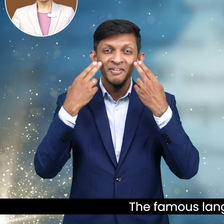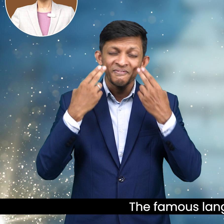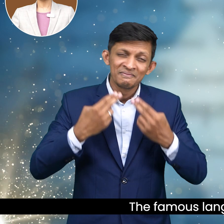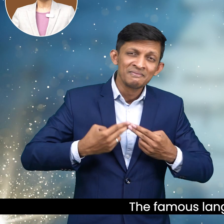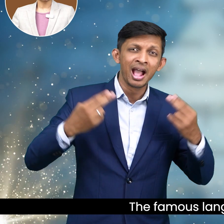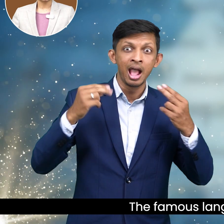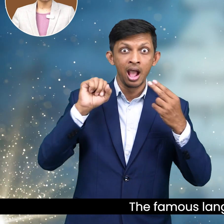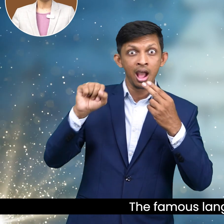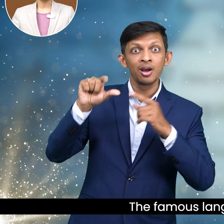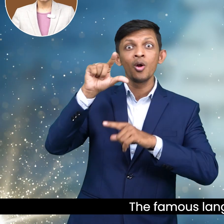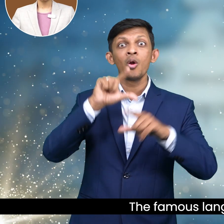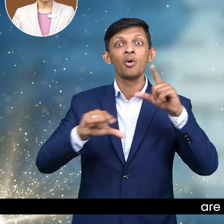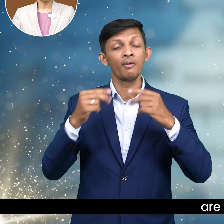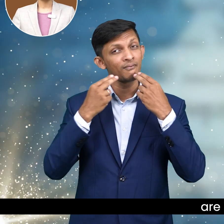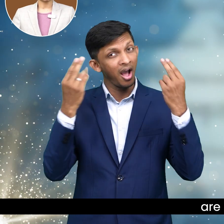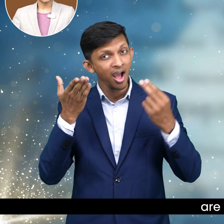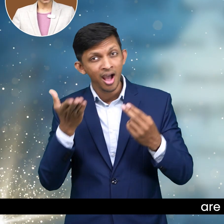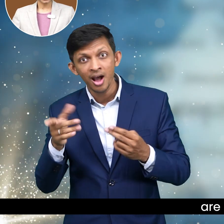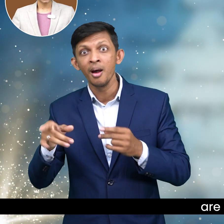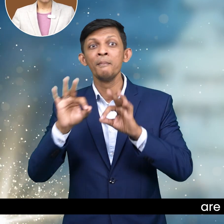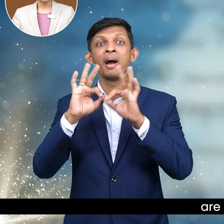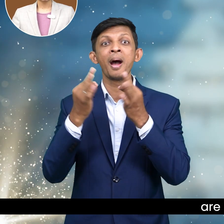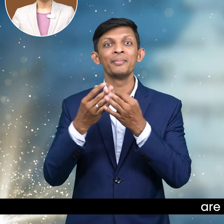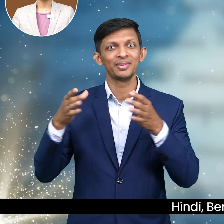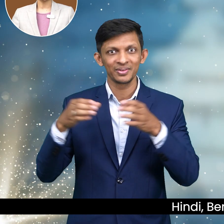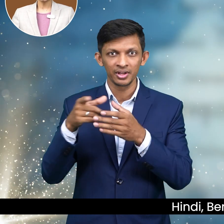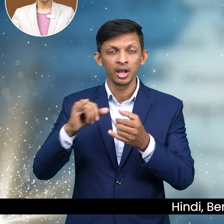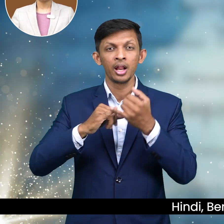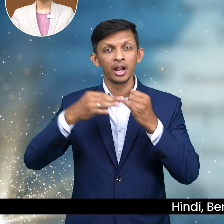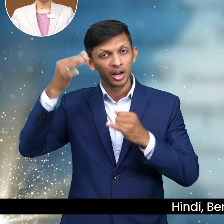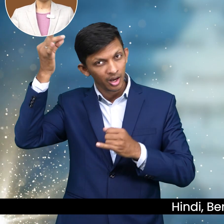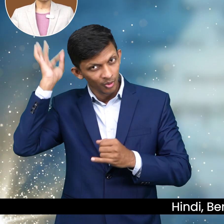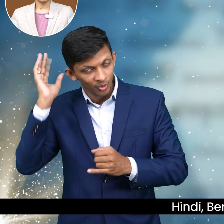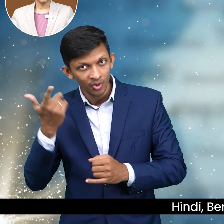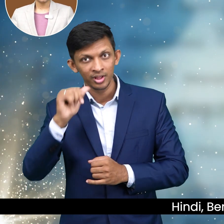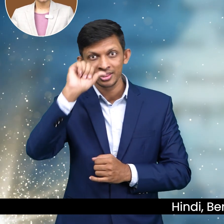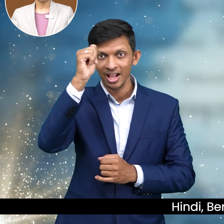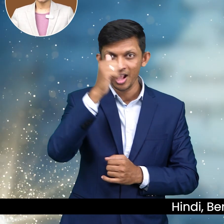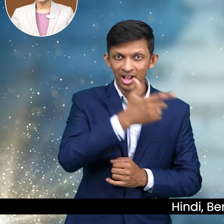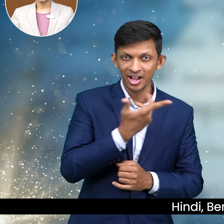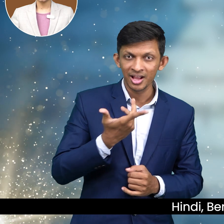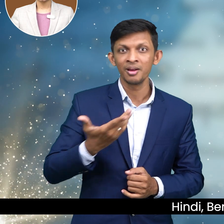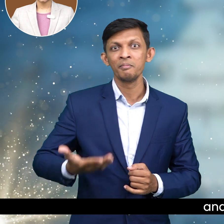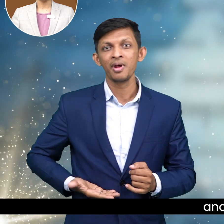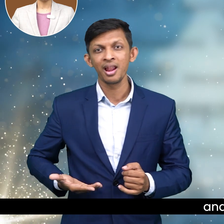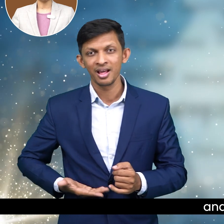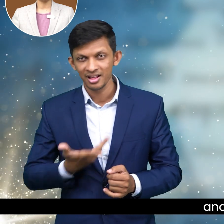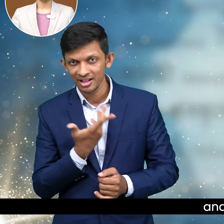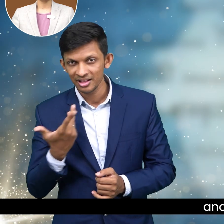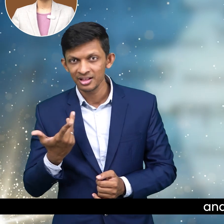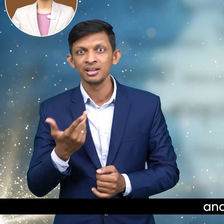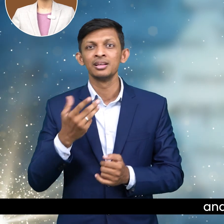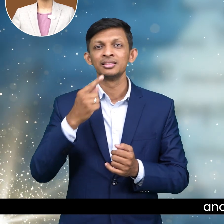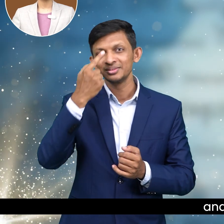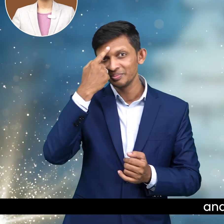The famous languages of this family are Sanskrit, Hindi, Bengali, Marathi, and